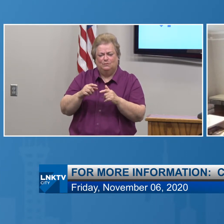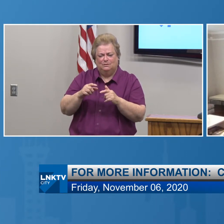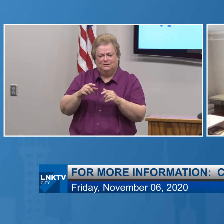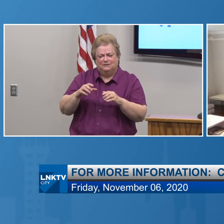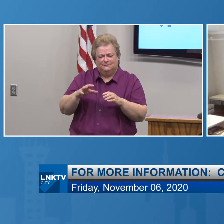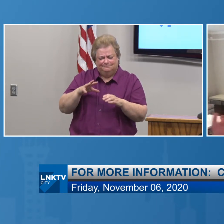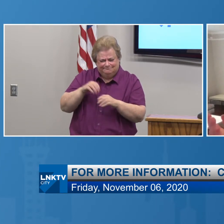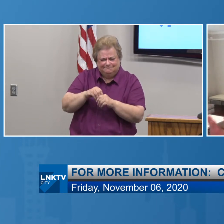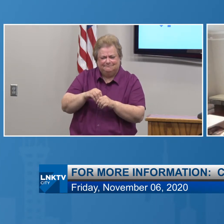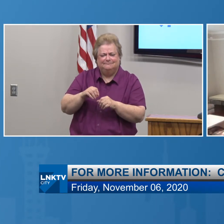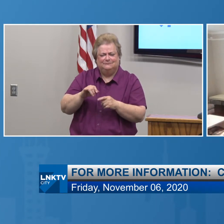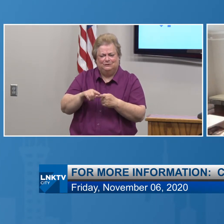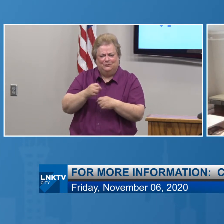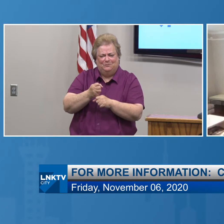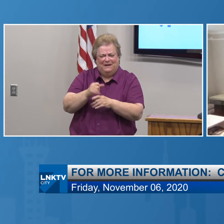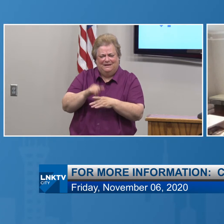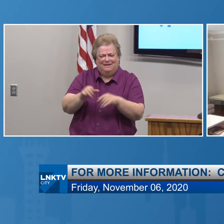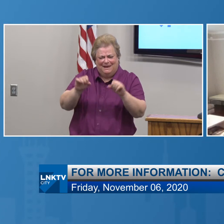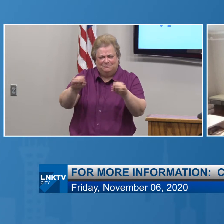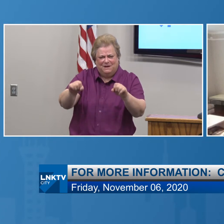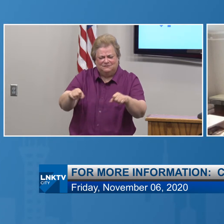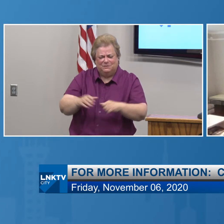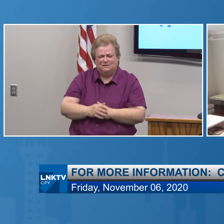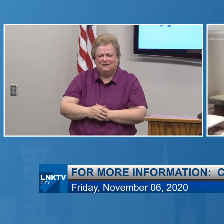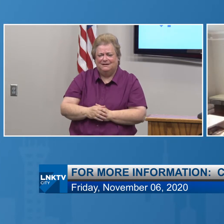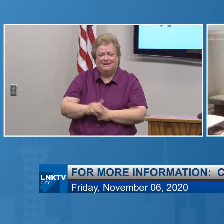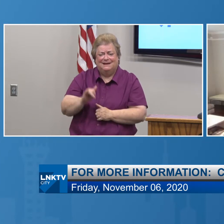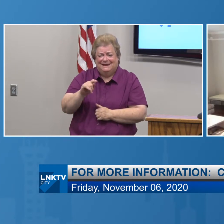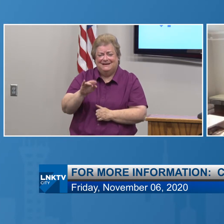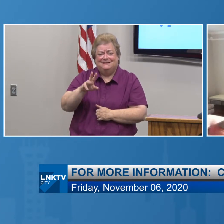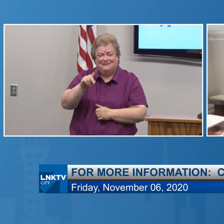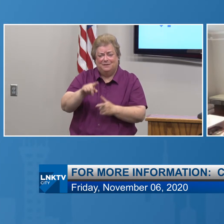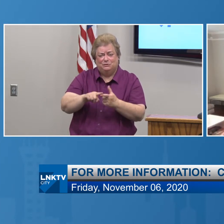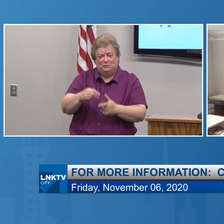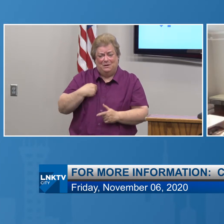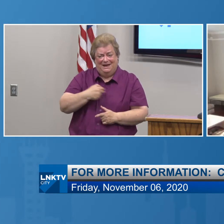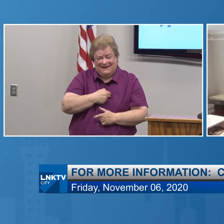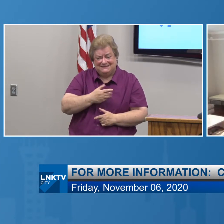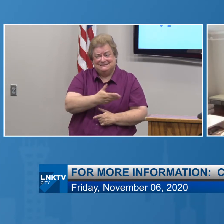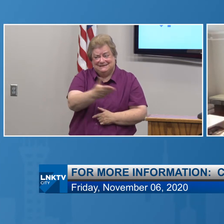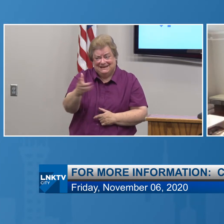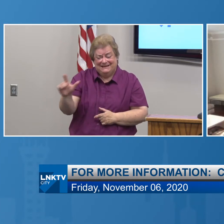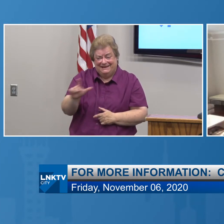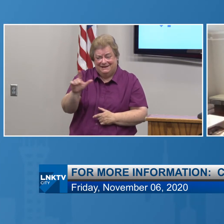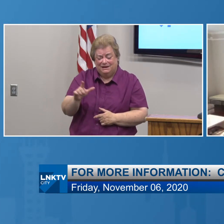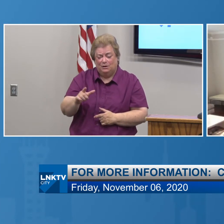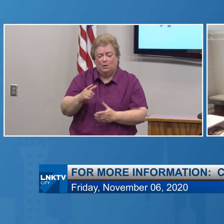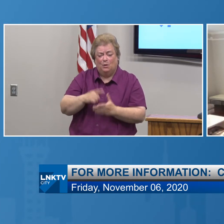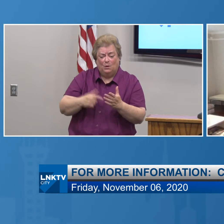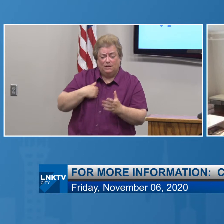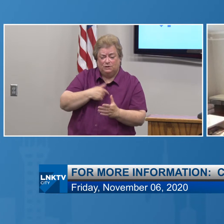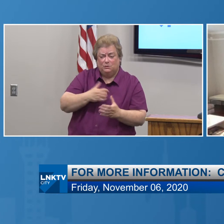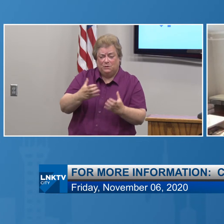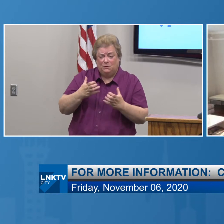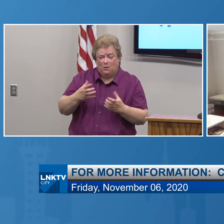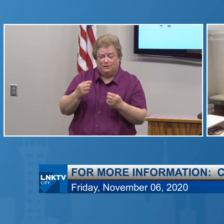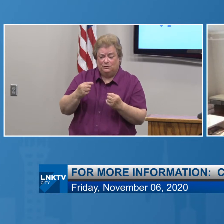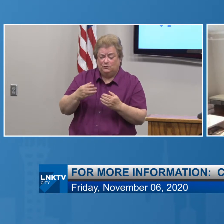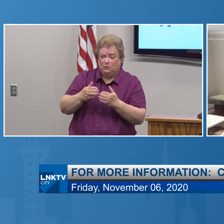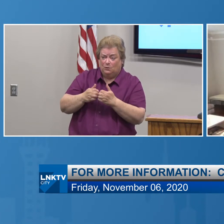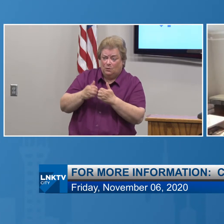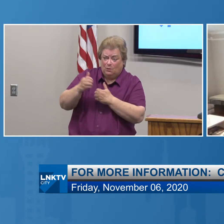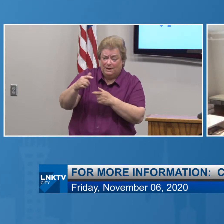So this is up to us, Lincoln. What path do we want for the future heading into winter?